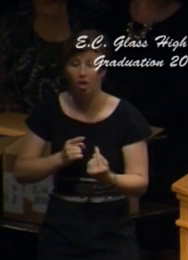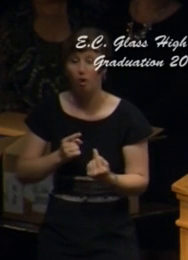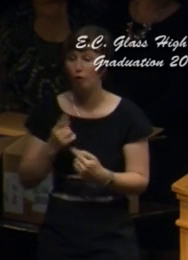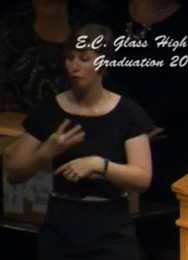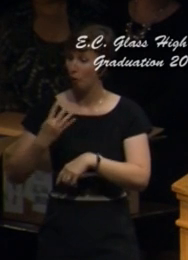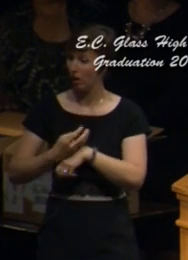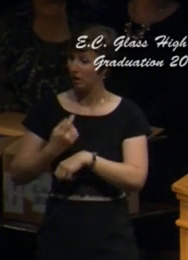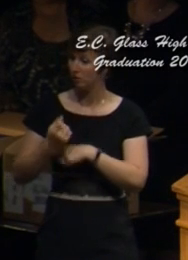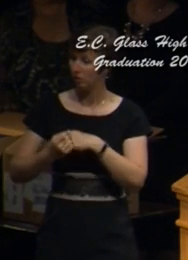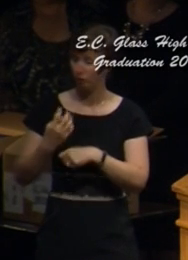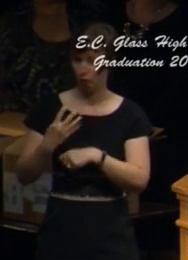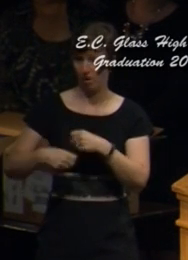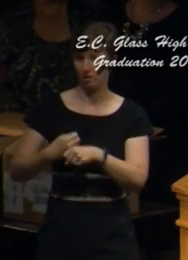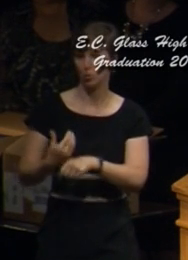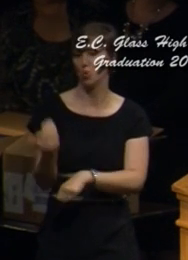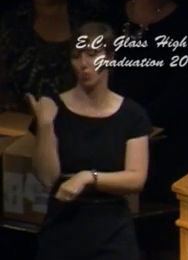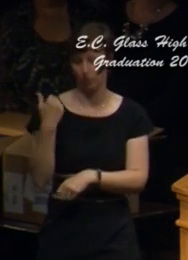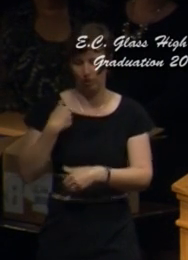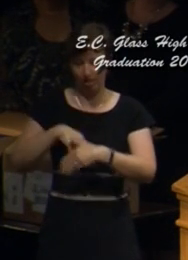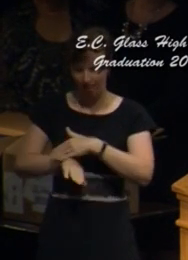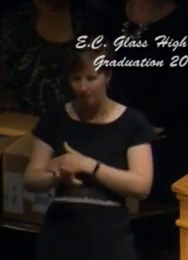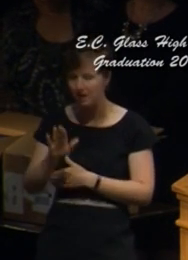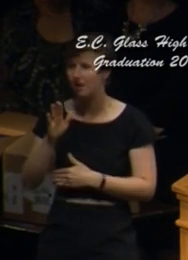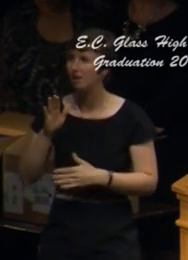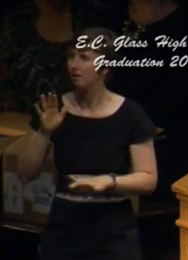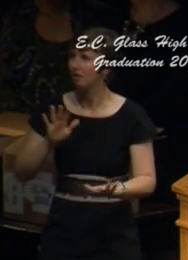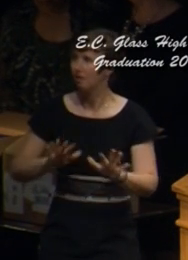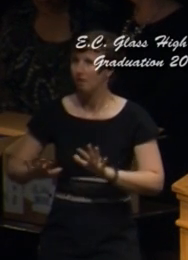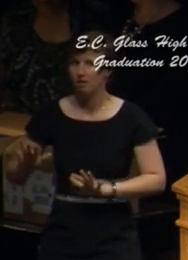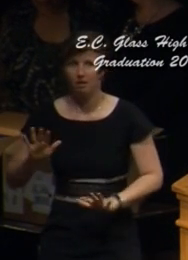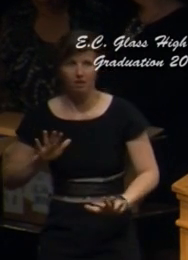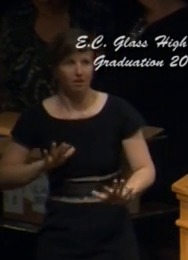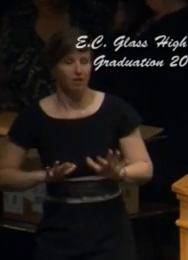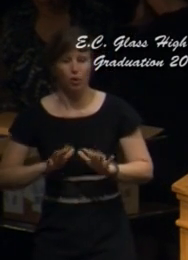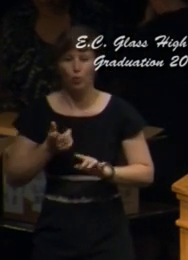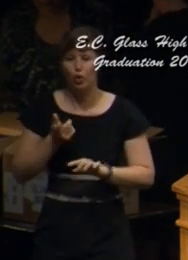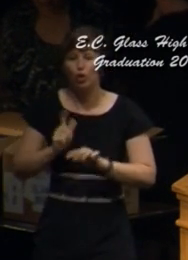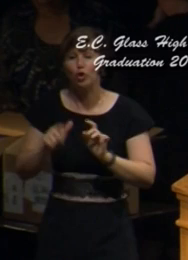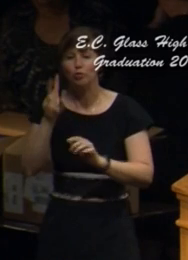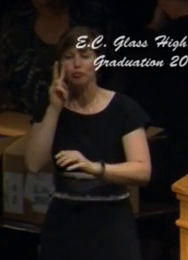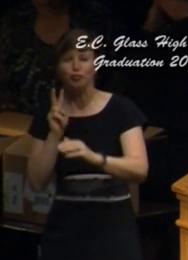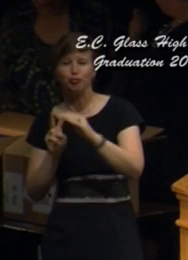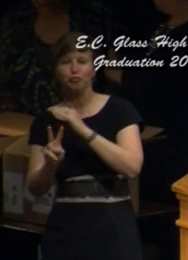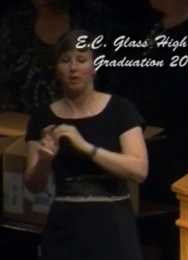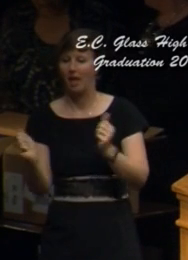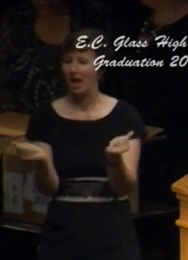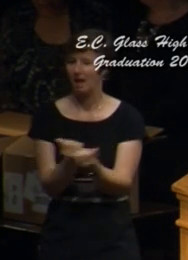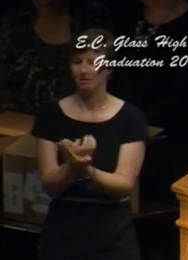the halls of glass, timid and young, we couldn't have possibly foreseen everything that would happen to us before